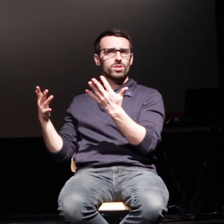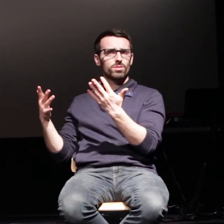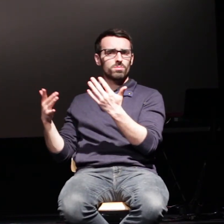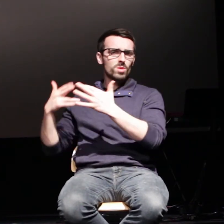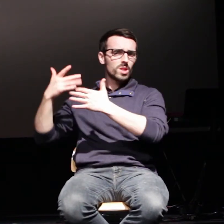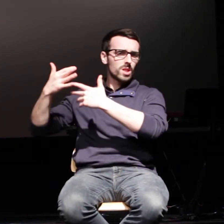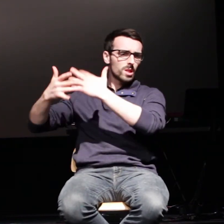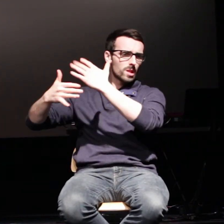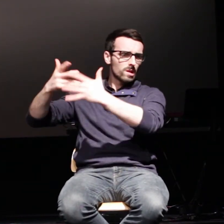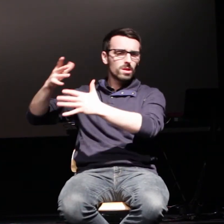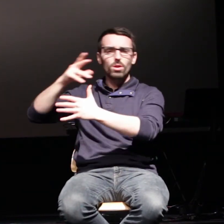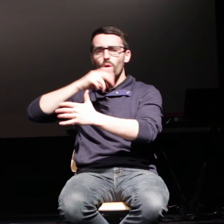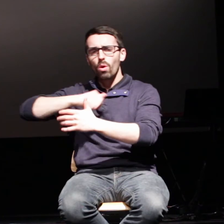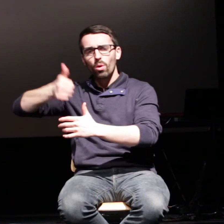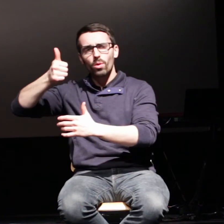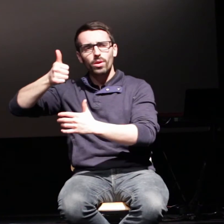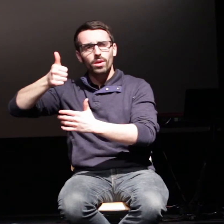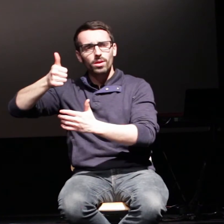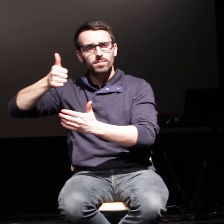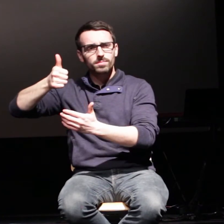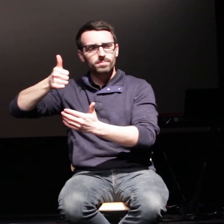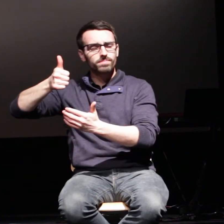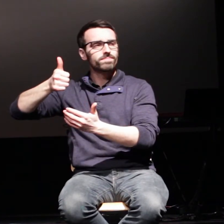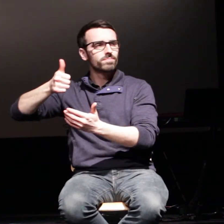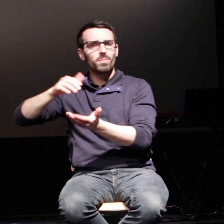She grew up, got old, went through menopause, and died.